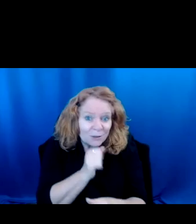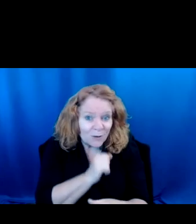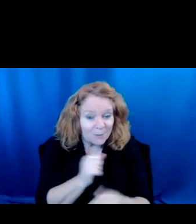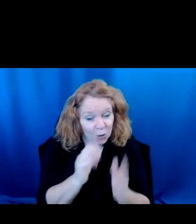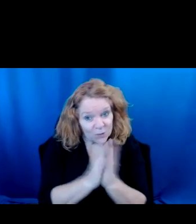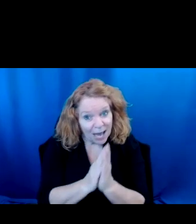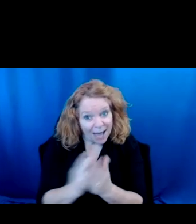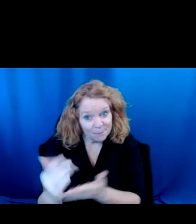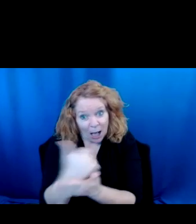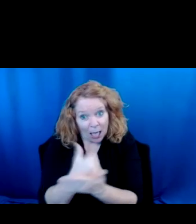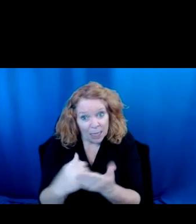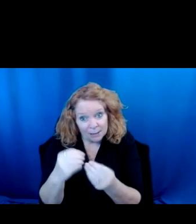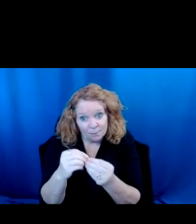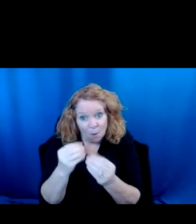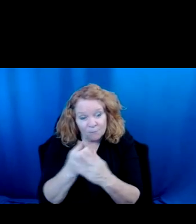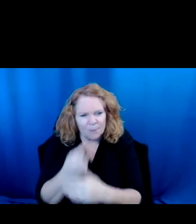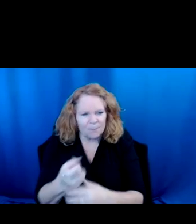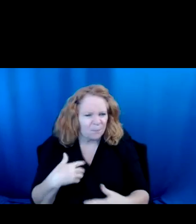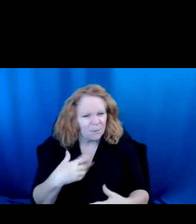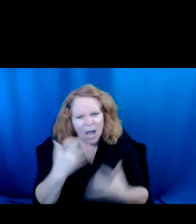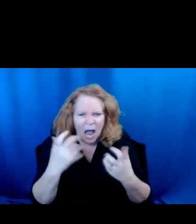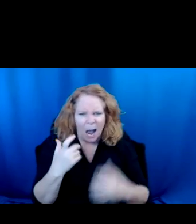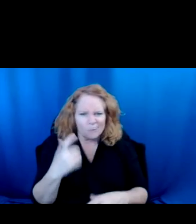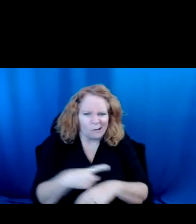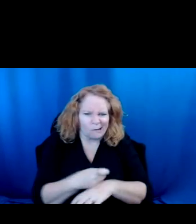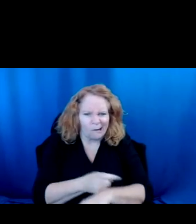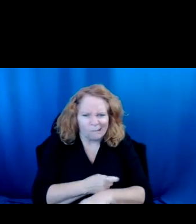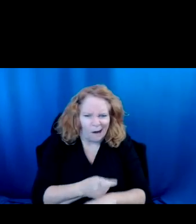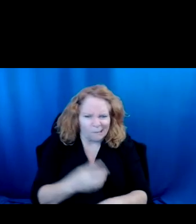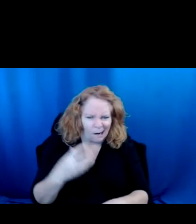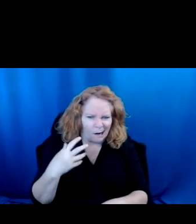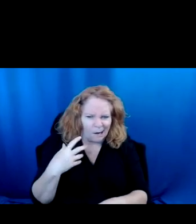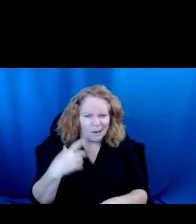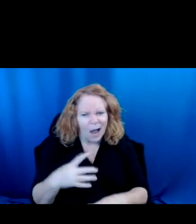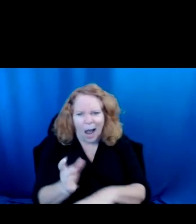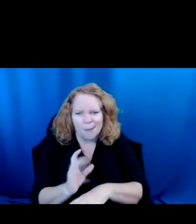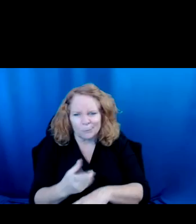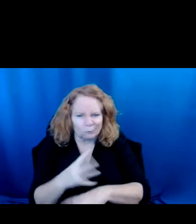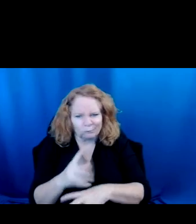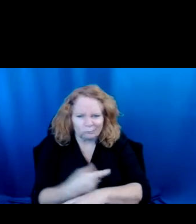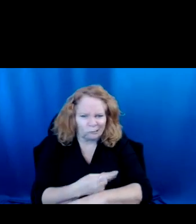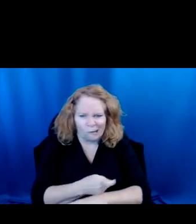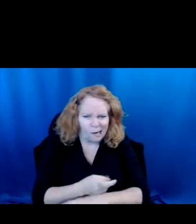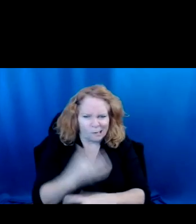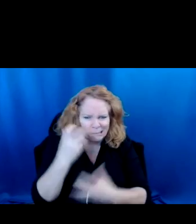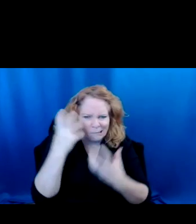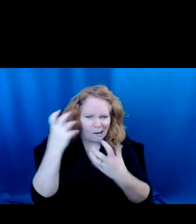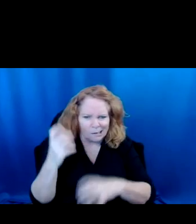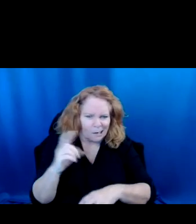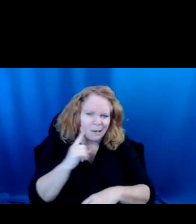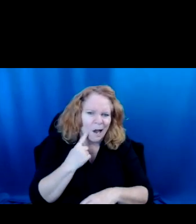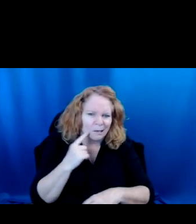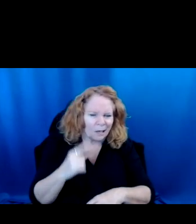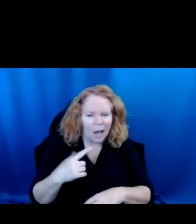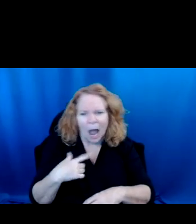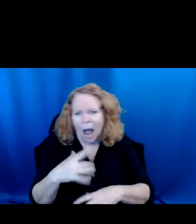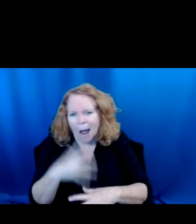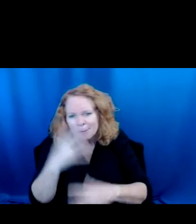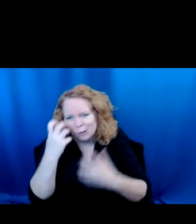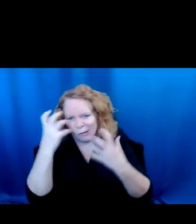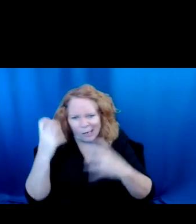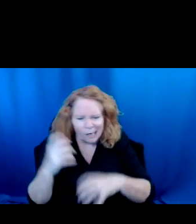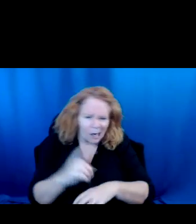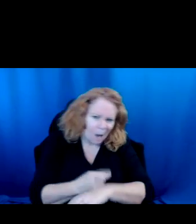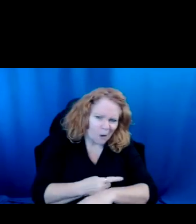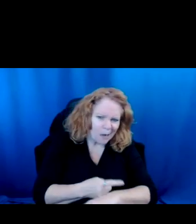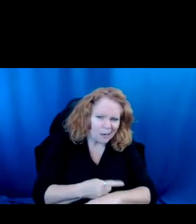some more. I'm Creaky Cranky Candy. I'm Creaky, I'm Cranky, I'm Creaky Cranky Candy. I'm Creaky, I'm Cranky, I'm